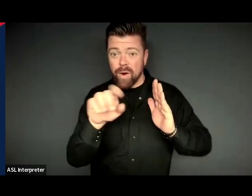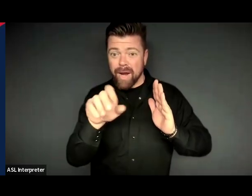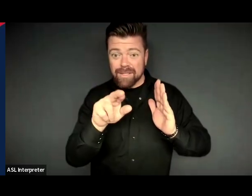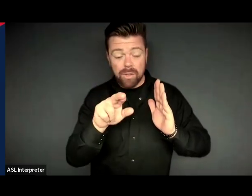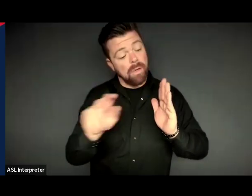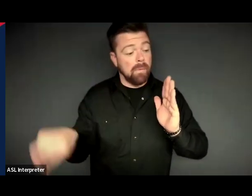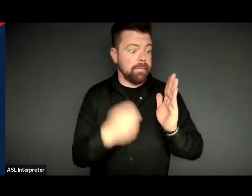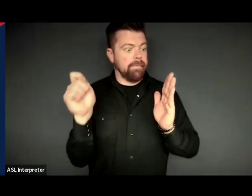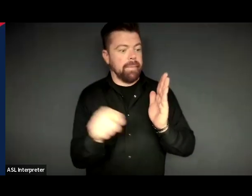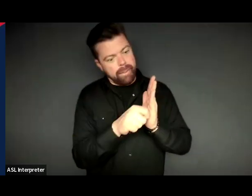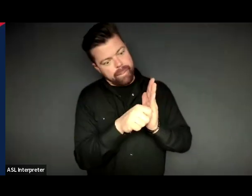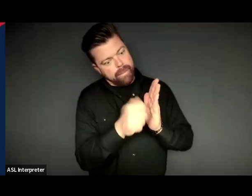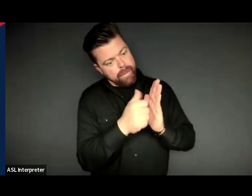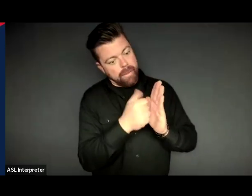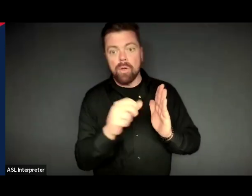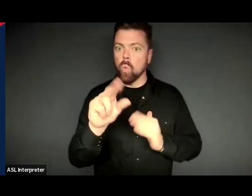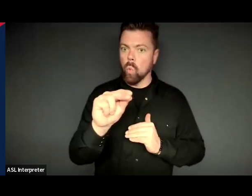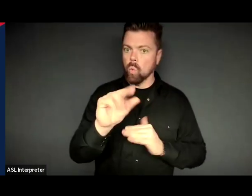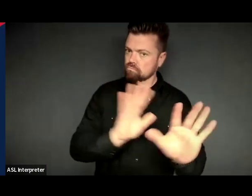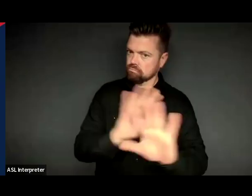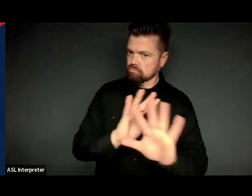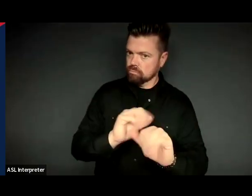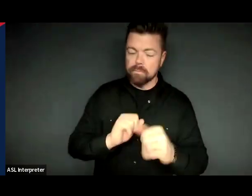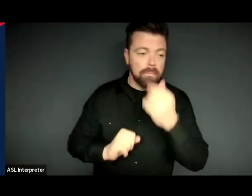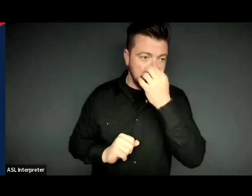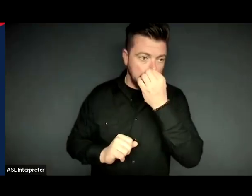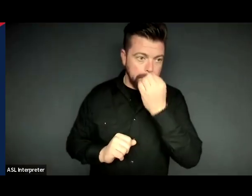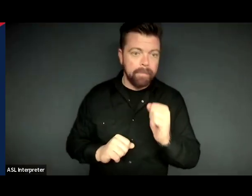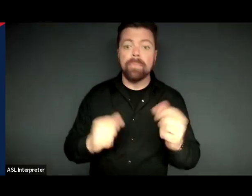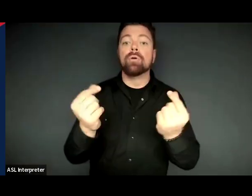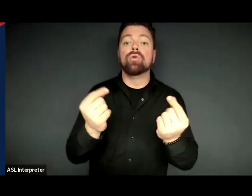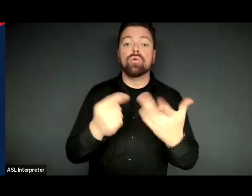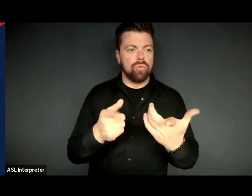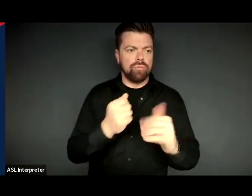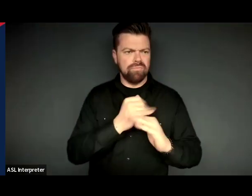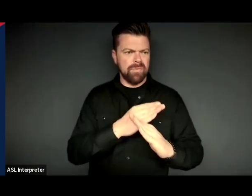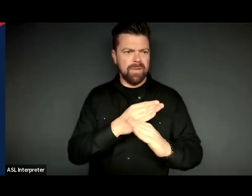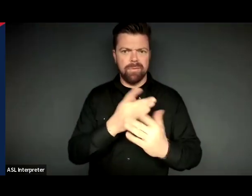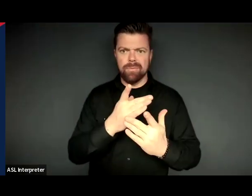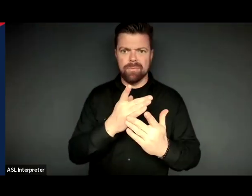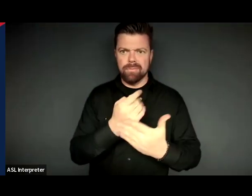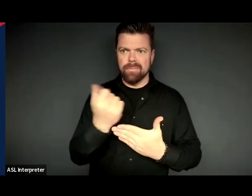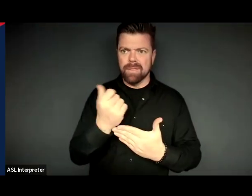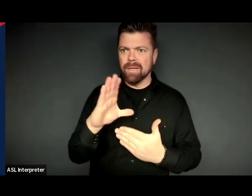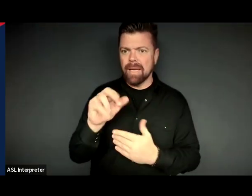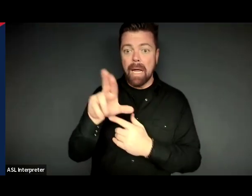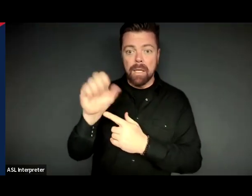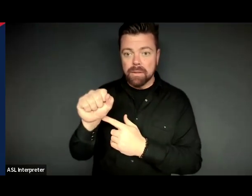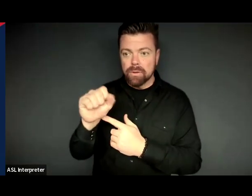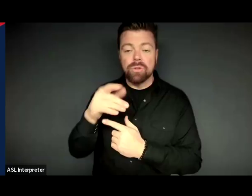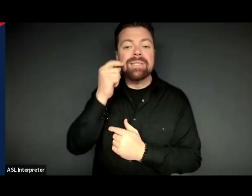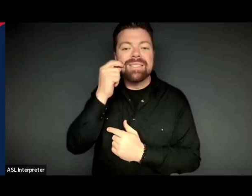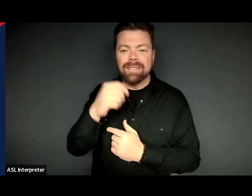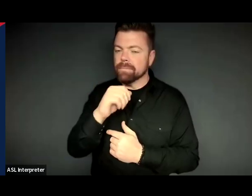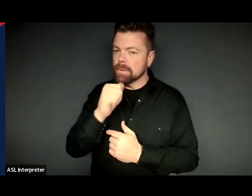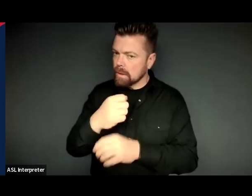do that. The way you want to reduce a callus, you want to get rid of your calluses because it doesn't stretch. So you've got a tight spot